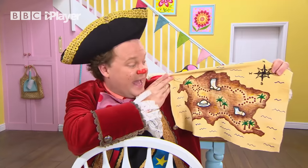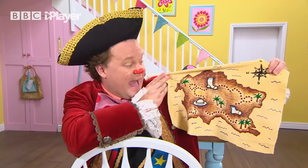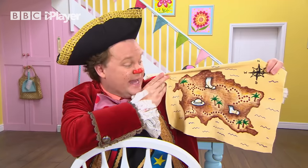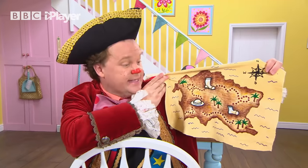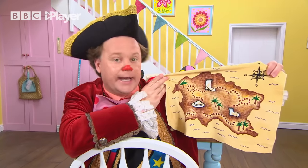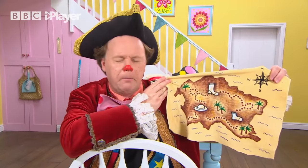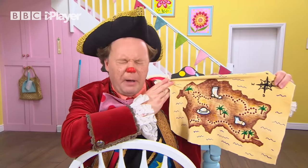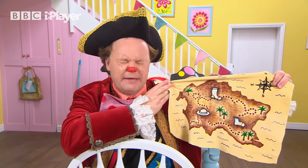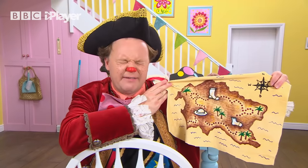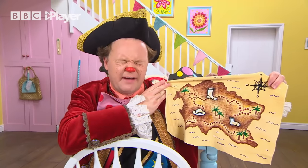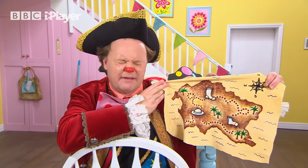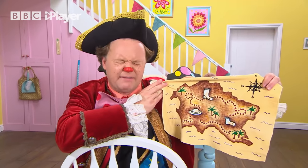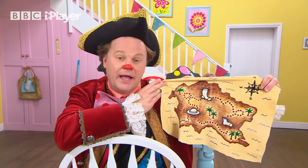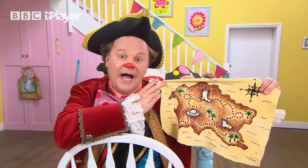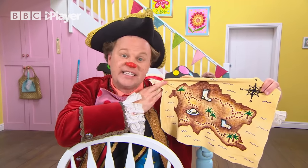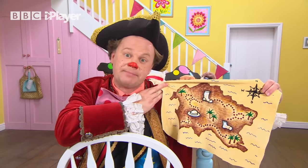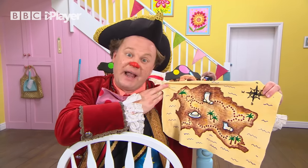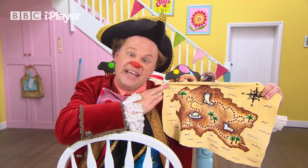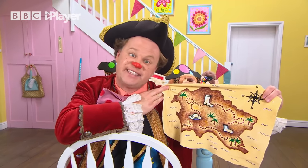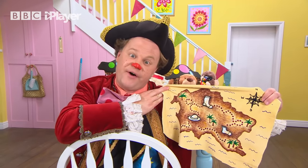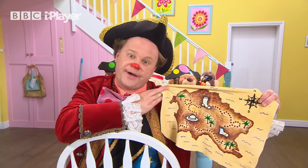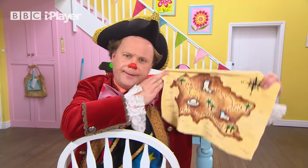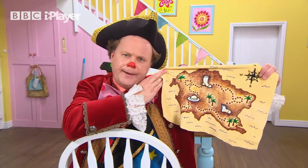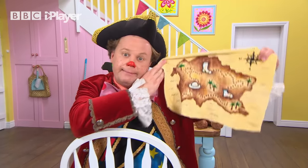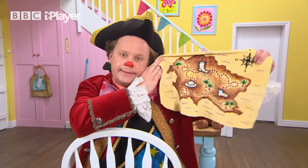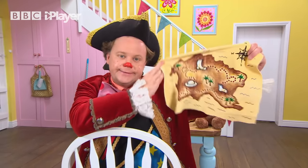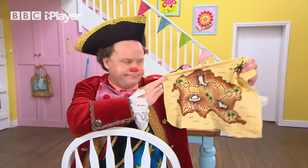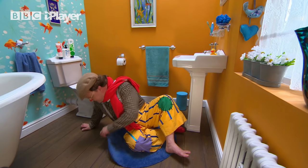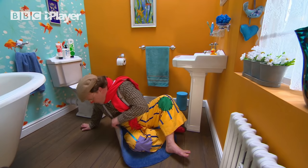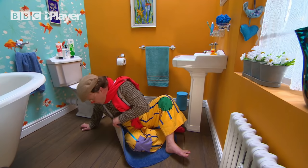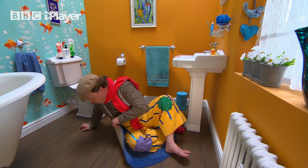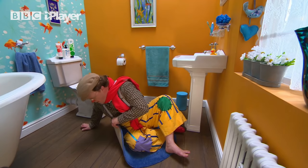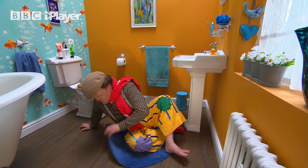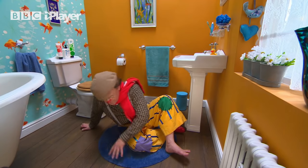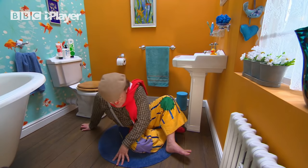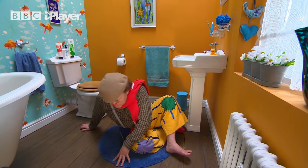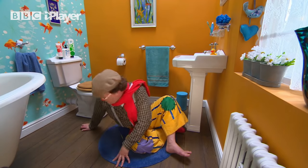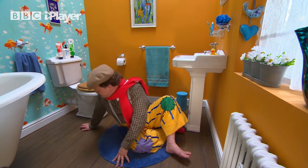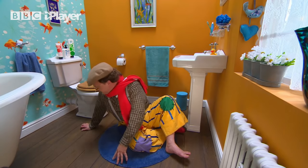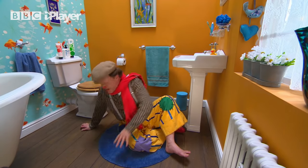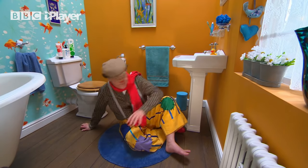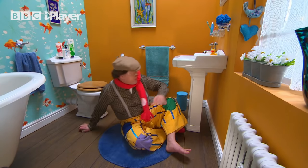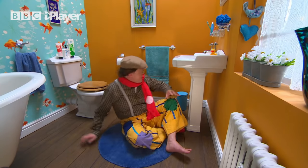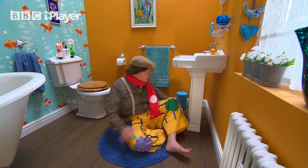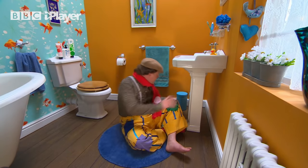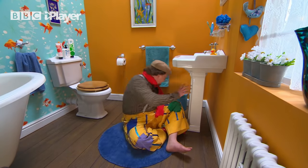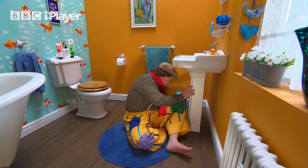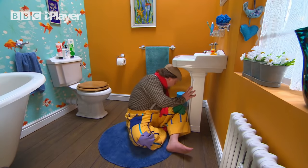and a smelly sock yo where is it what are you doing